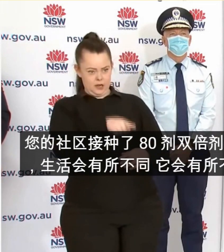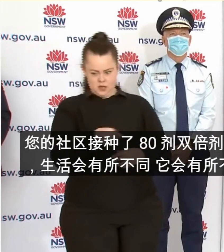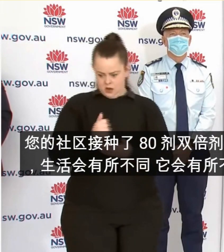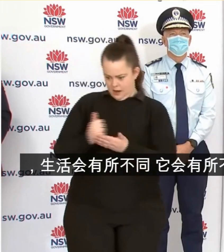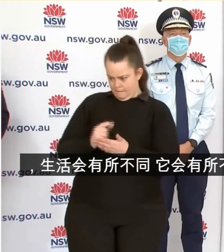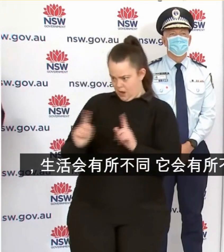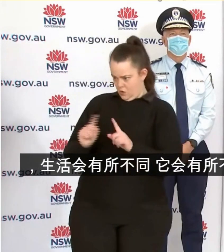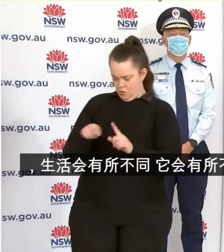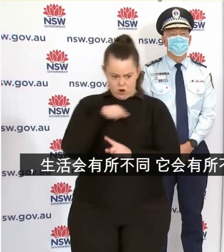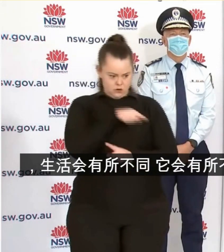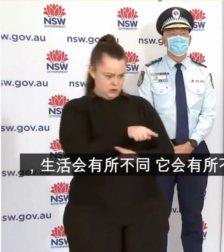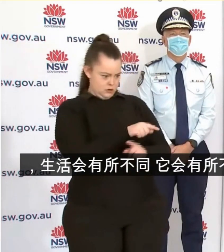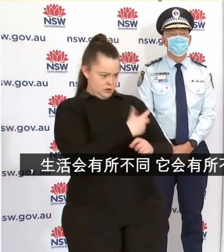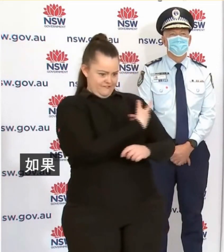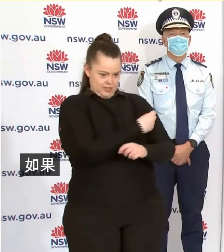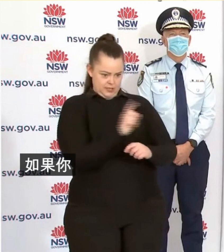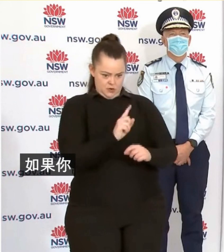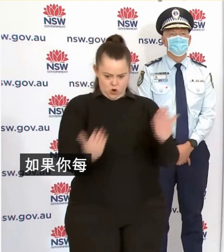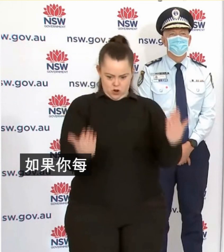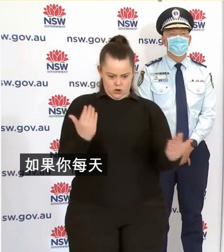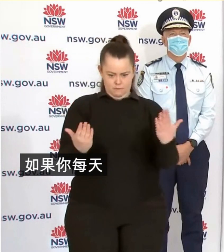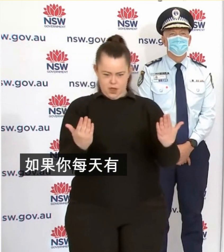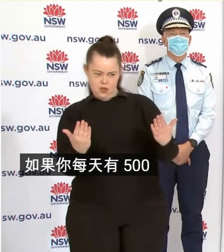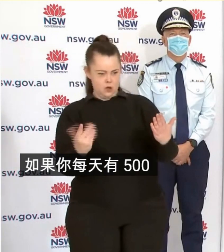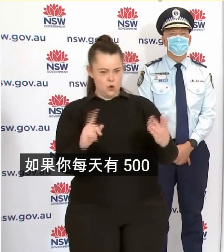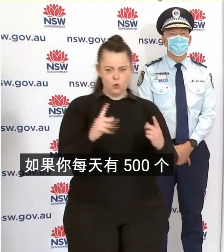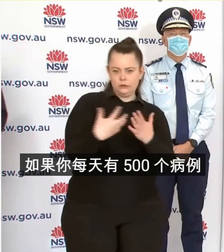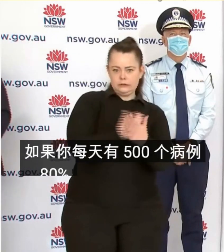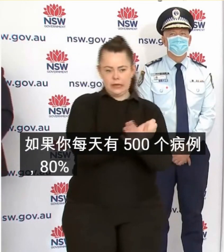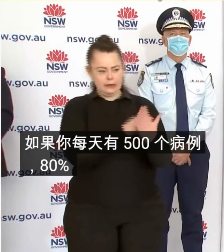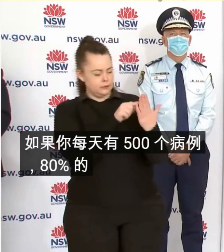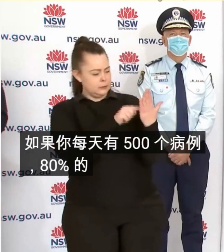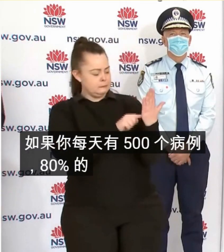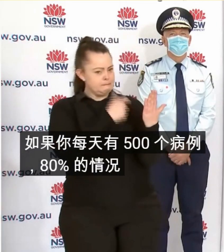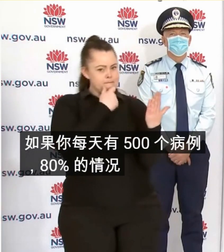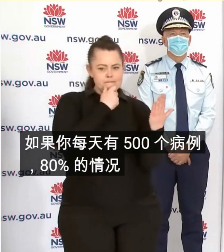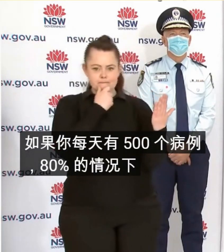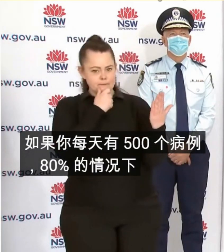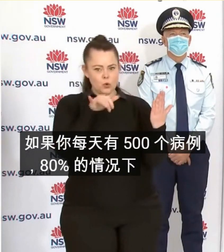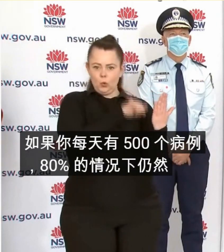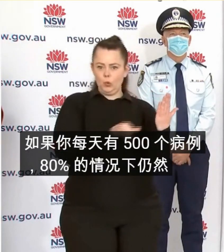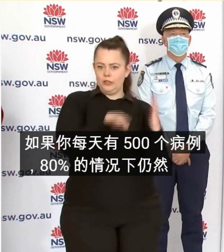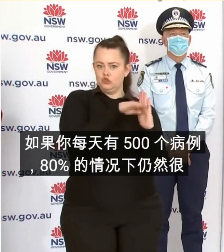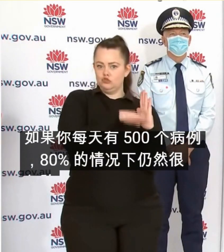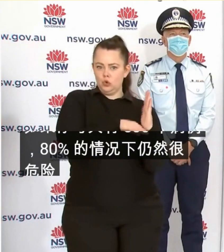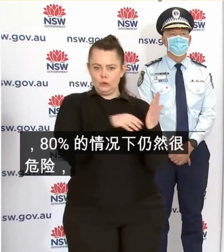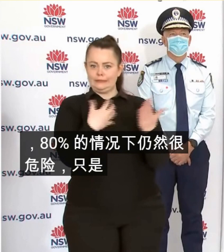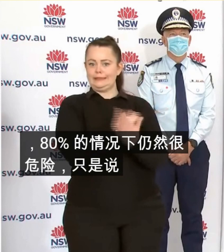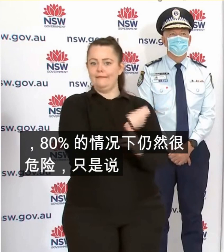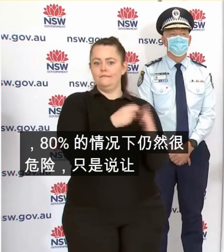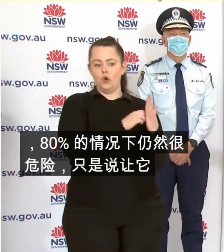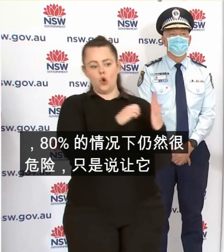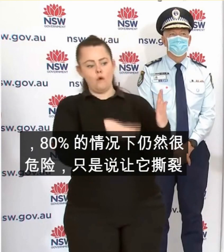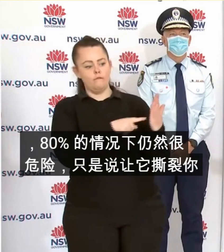be different, but the extent to which it will be different depends on the case numbers. If you have 500 cases a day at 80%, that is